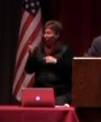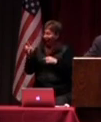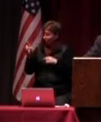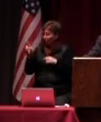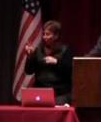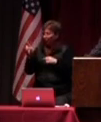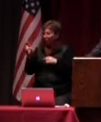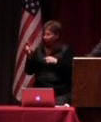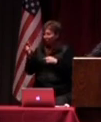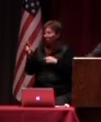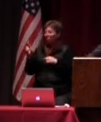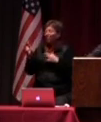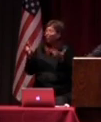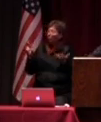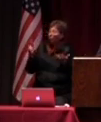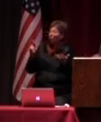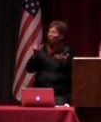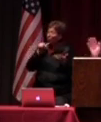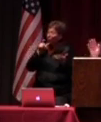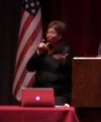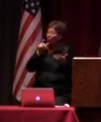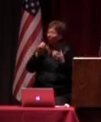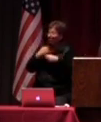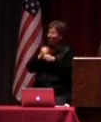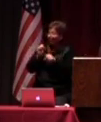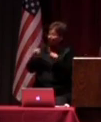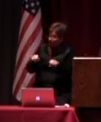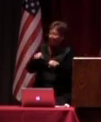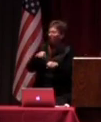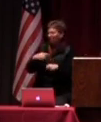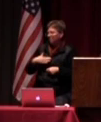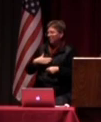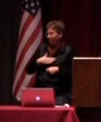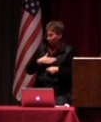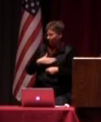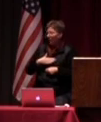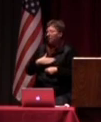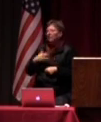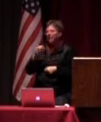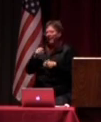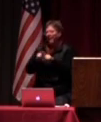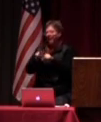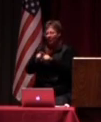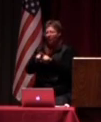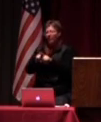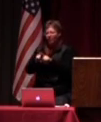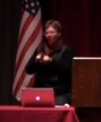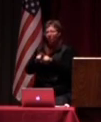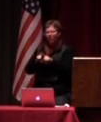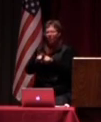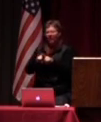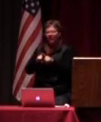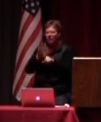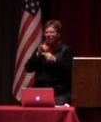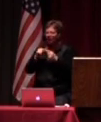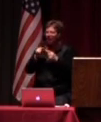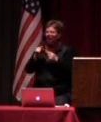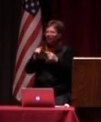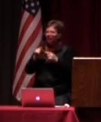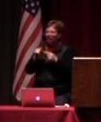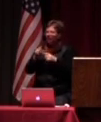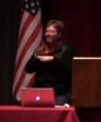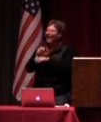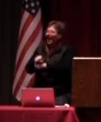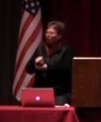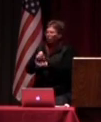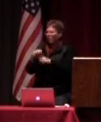made possible Napoleon by the way that it disrupted older patterns of political life and also older patterns of war. But I'm also very